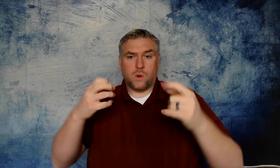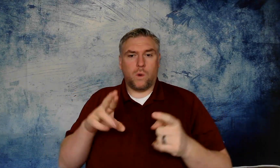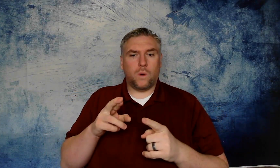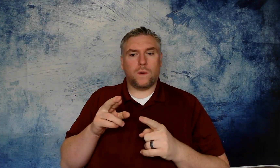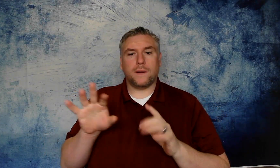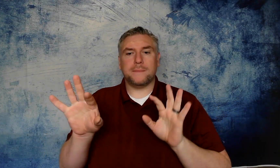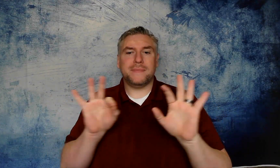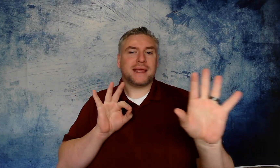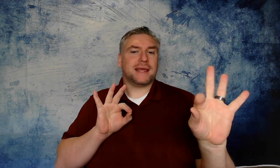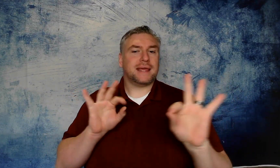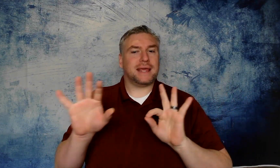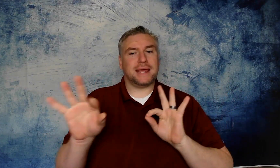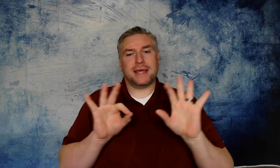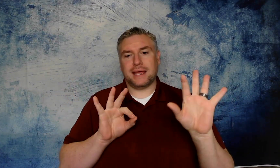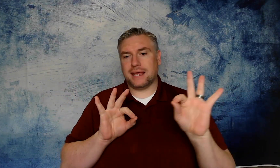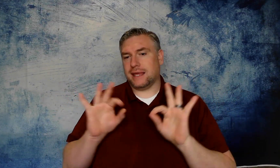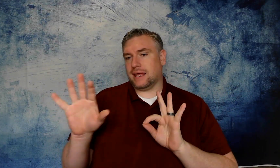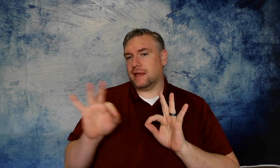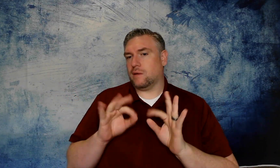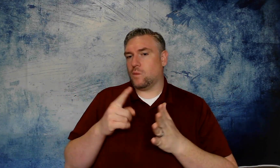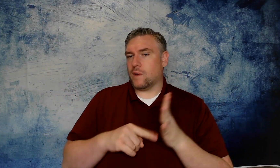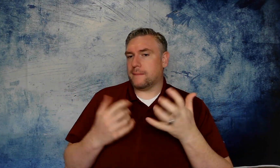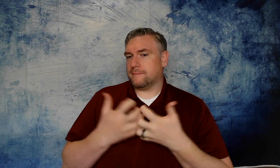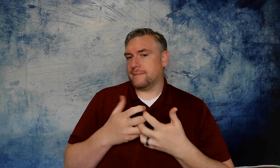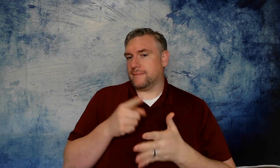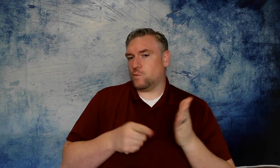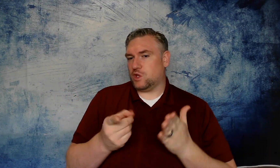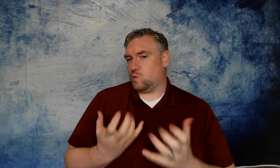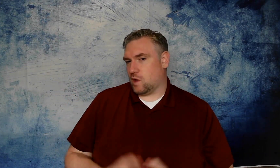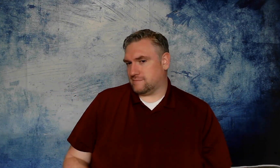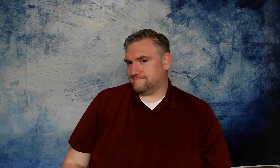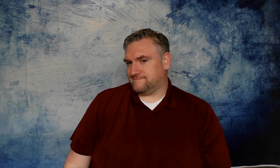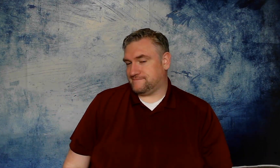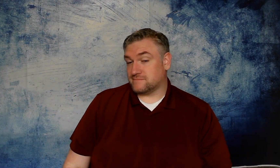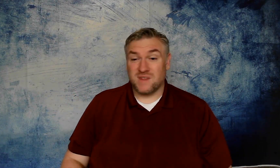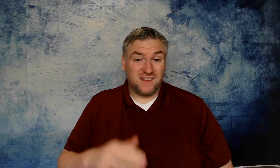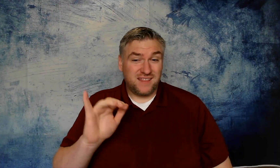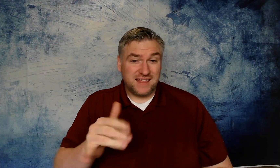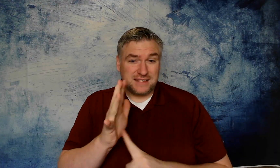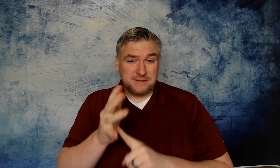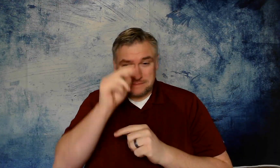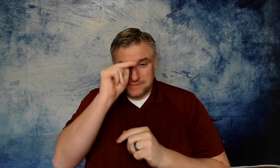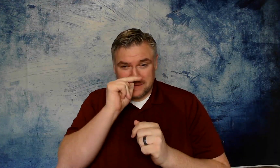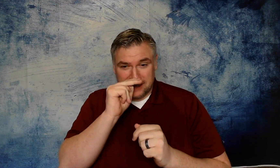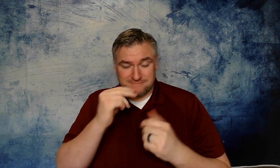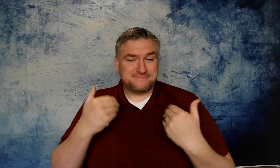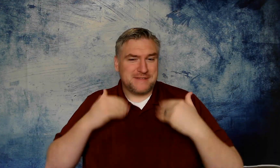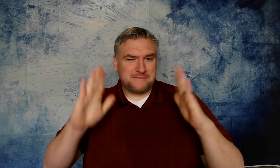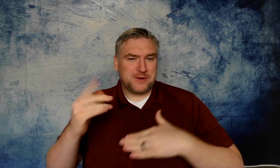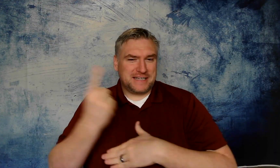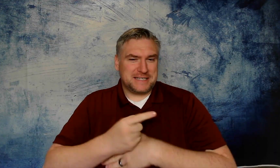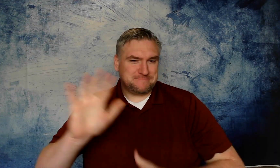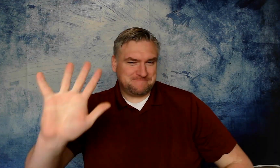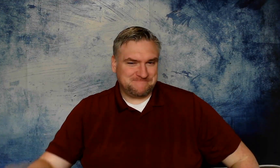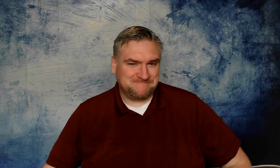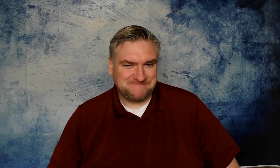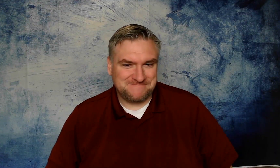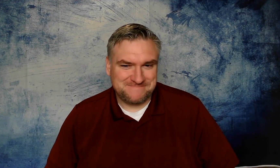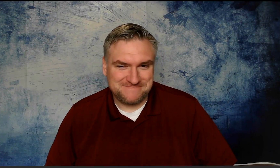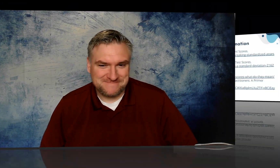at the child holistically, or are we just kind of picking and choosing what matches what we want? All right, that's 5 Minutes with Nate. Have a great day.